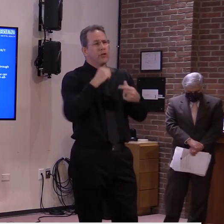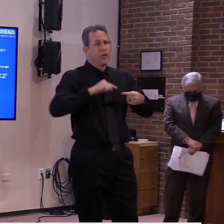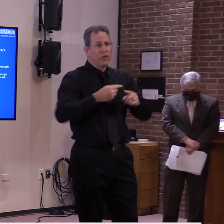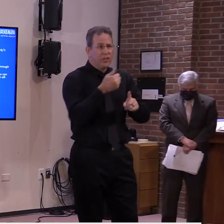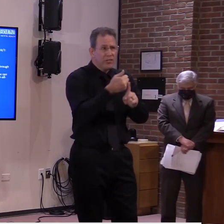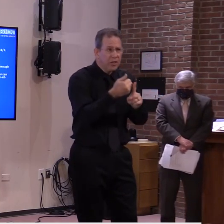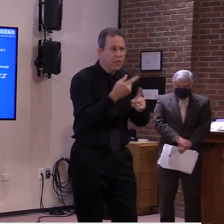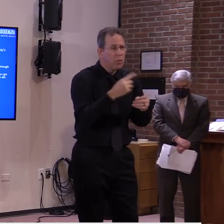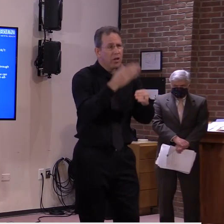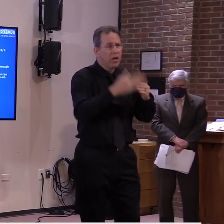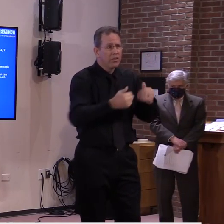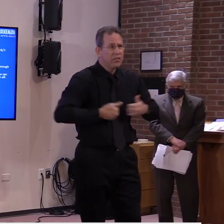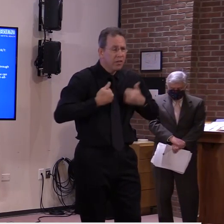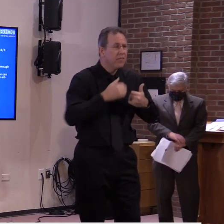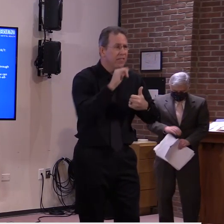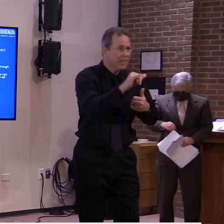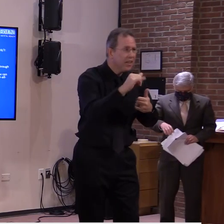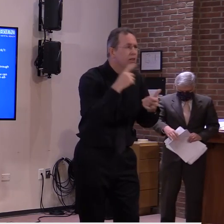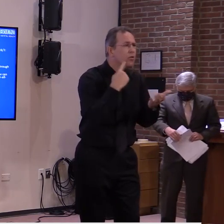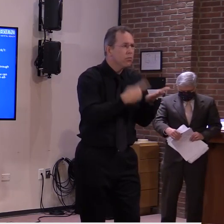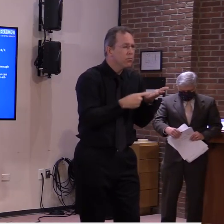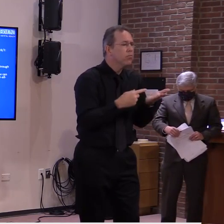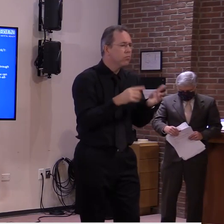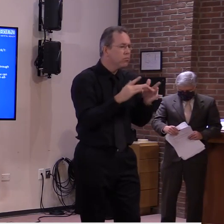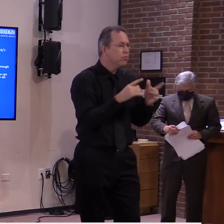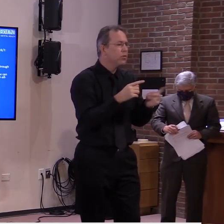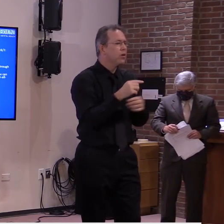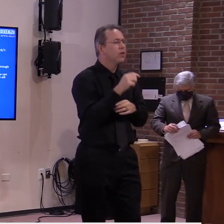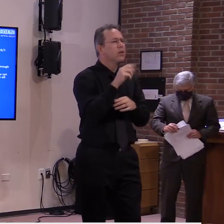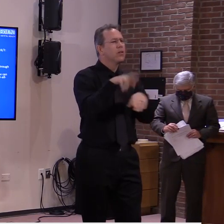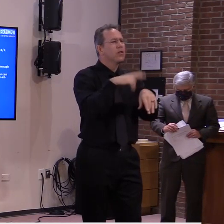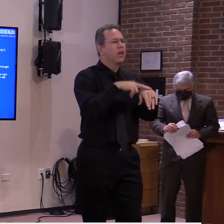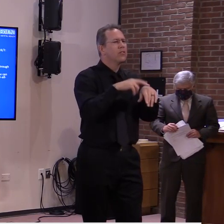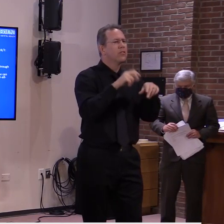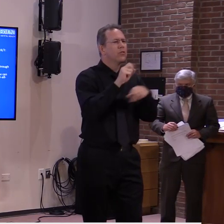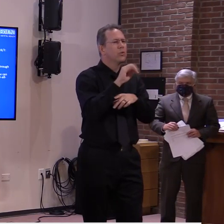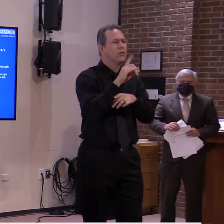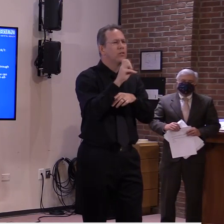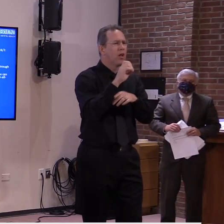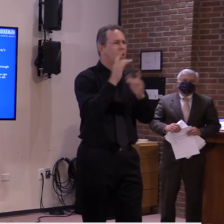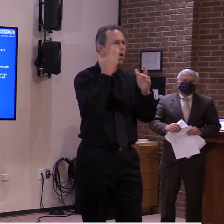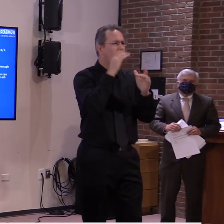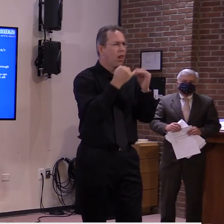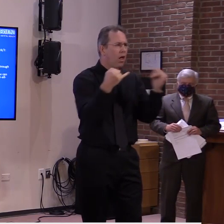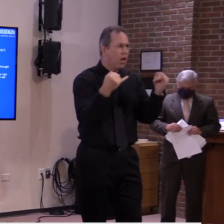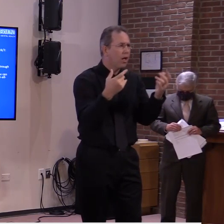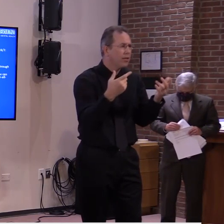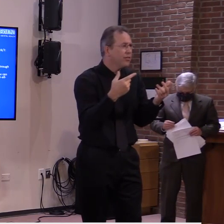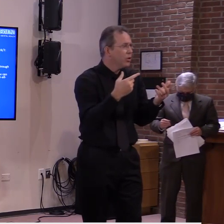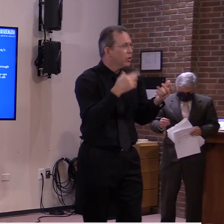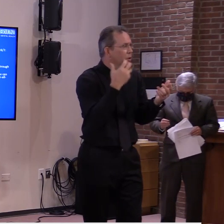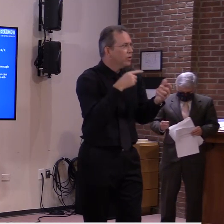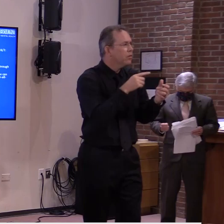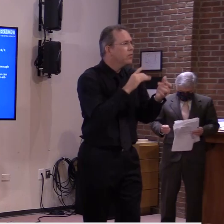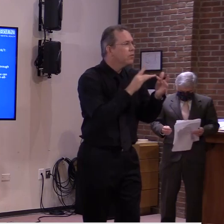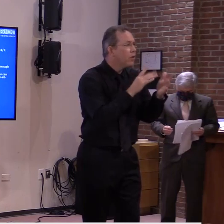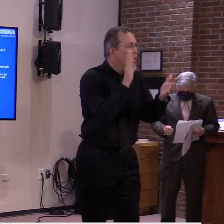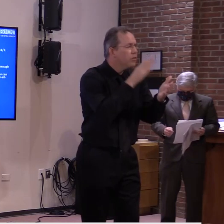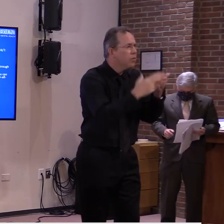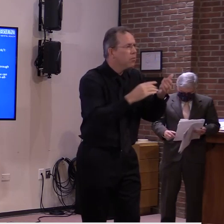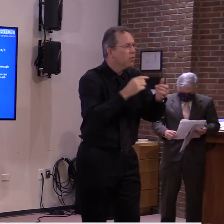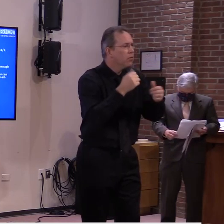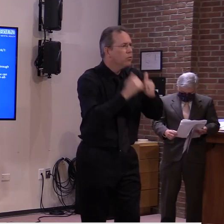number of suicide in 2020 than the average of previous years, we know that Vermonters are struggling. The main message is